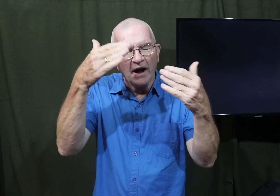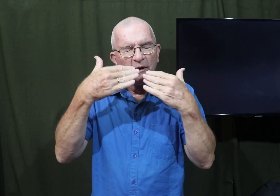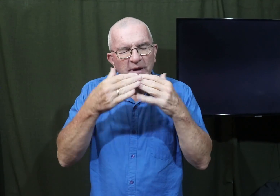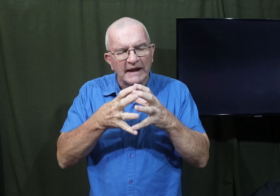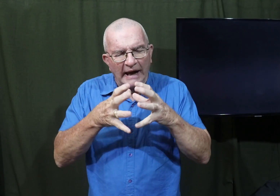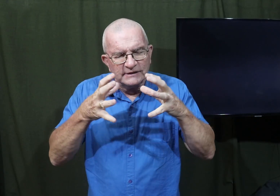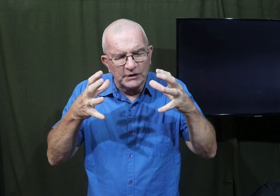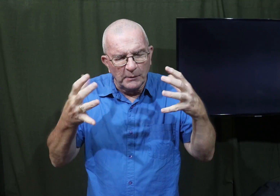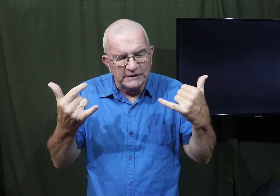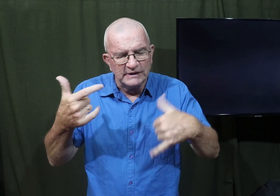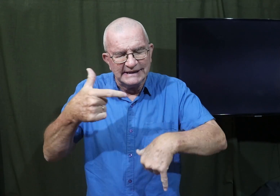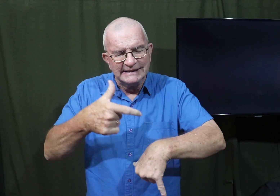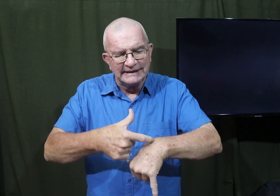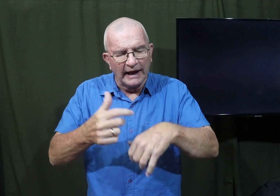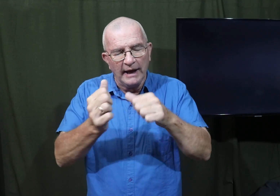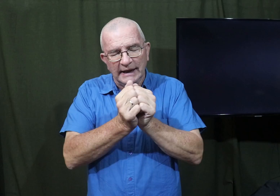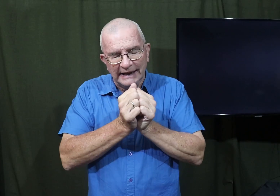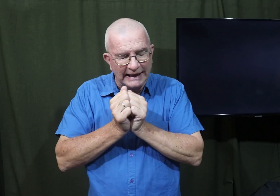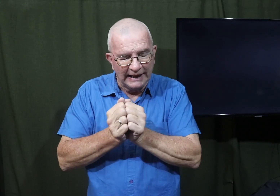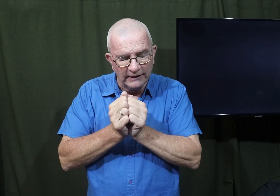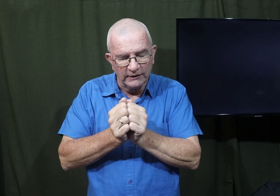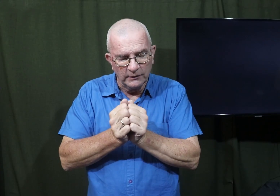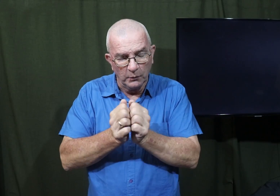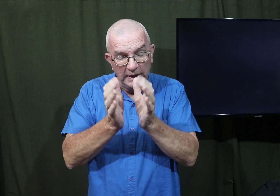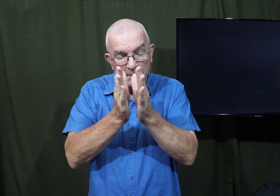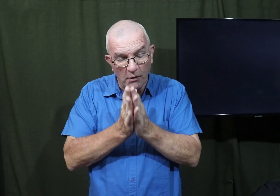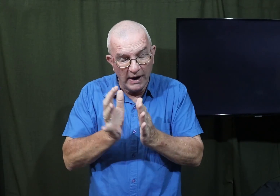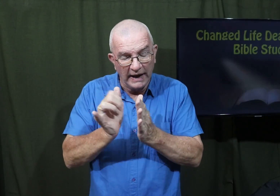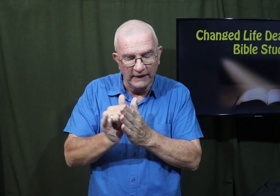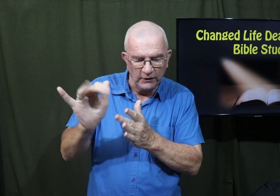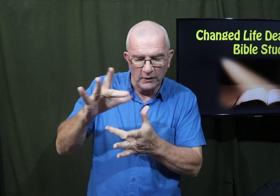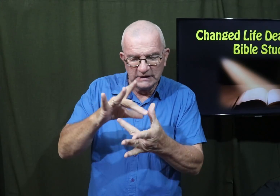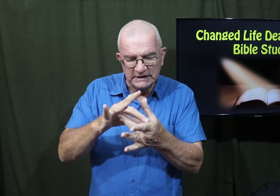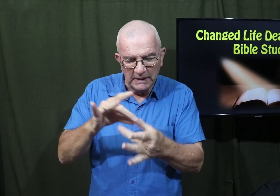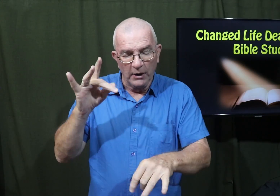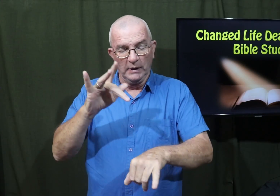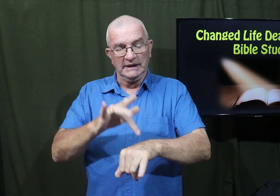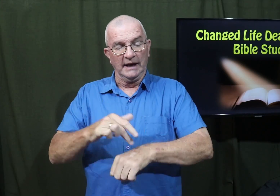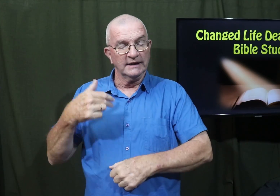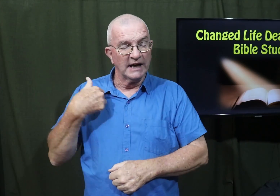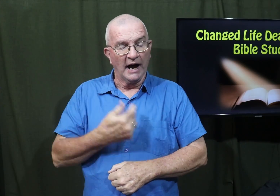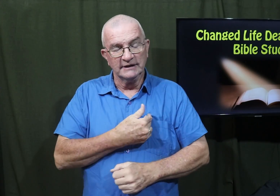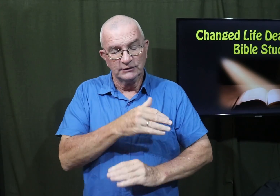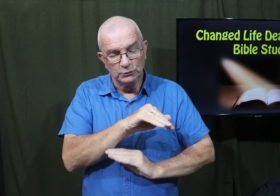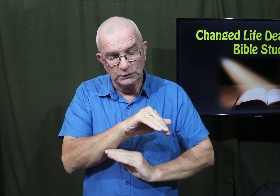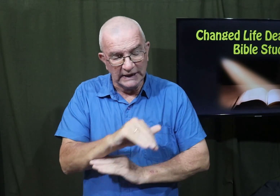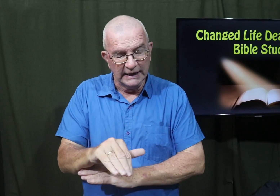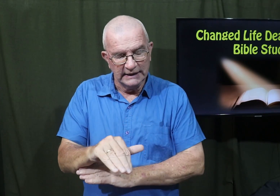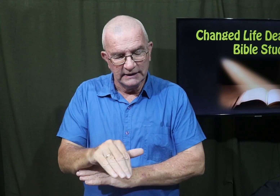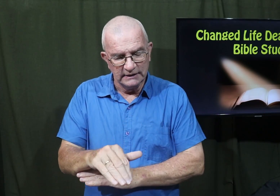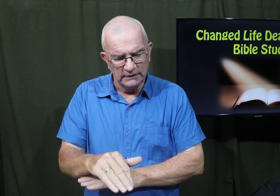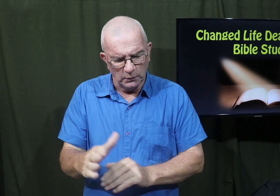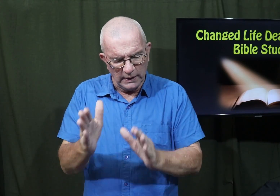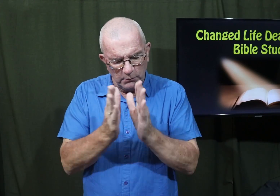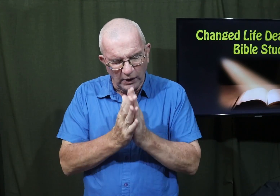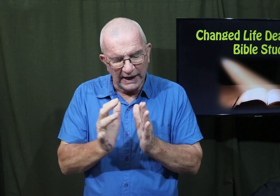let's pray father thank you so much for this time together we pray that your spirit would touch us tonight